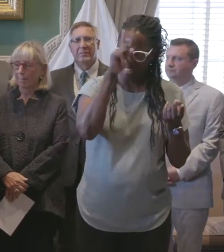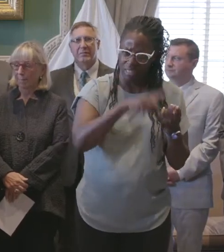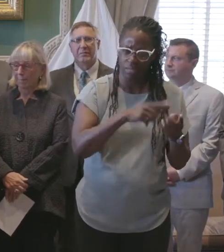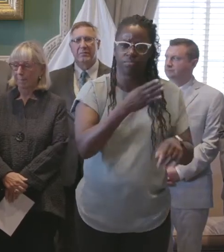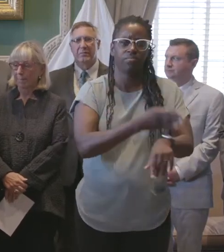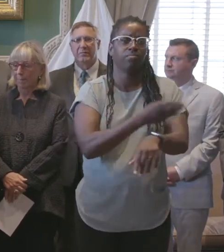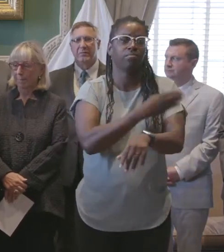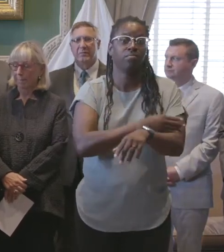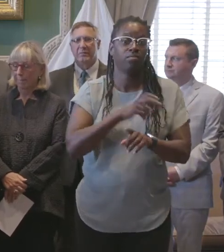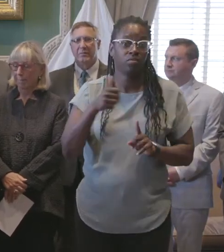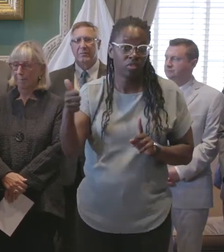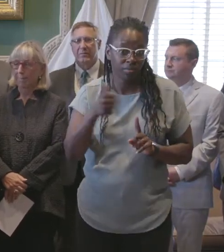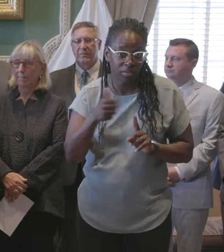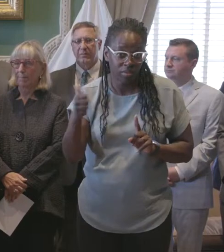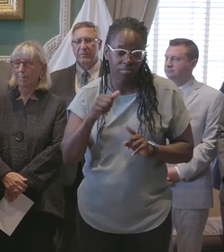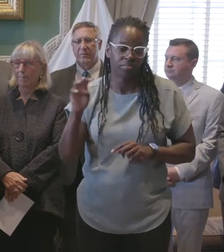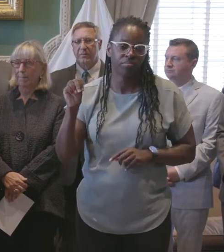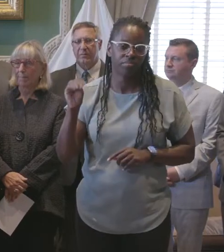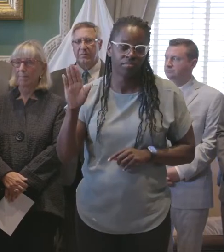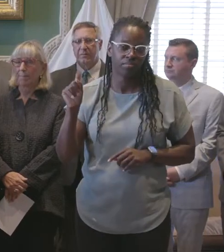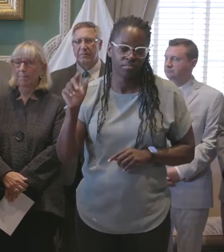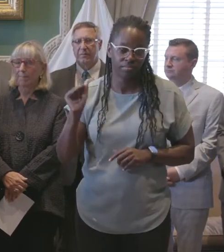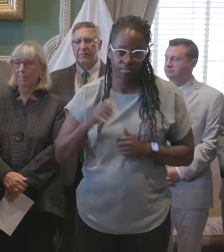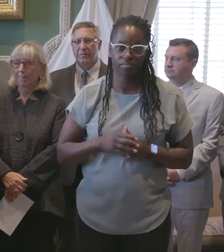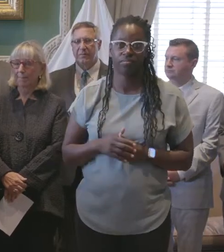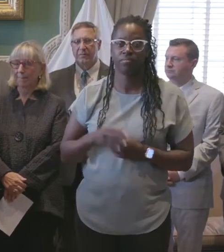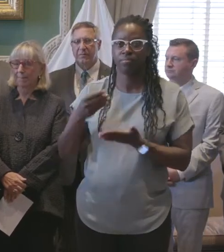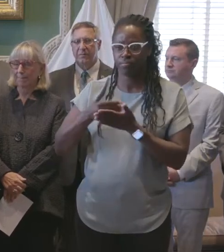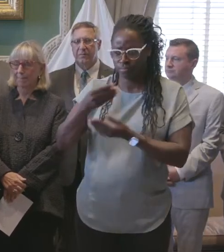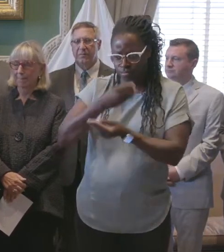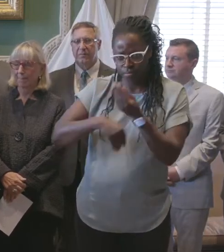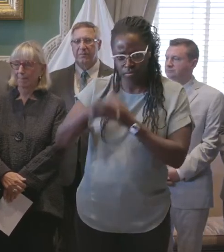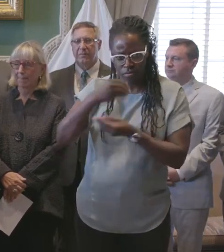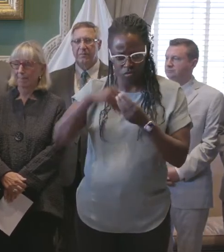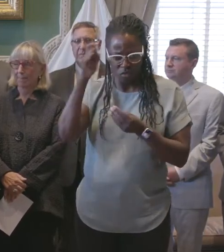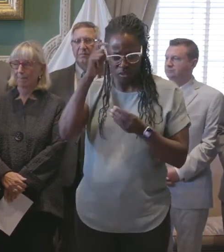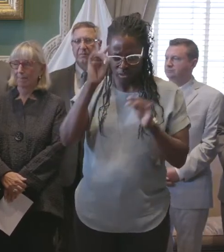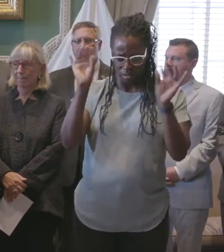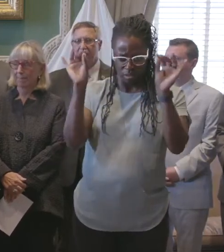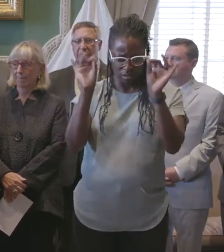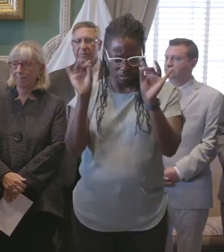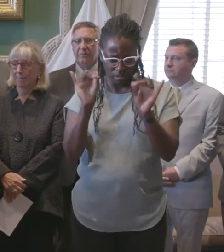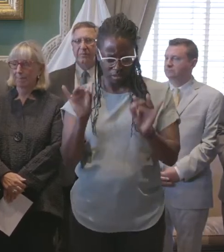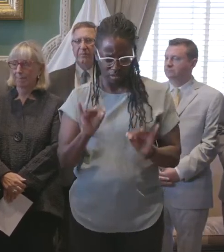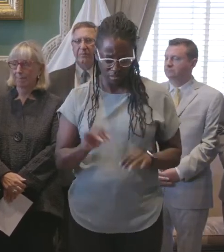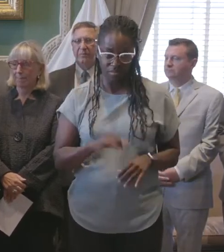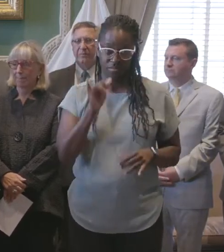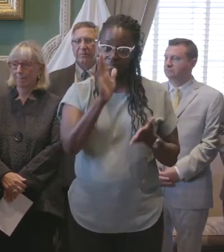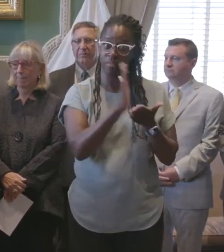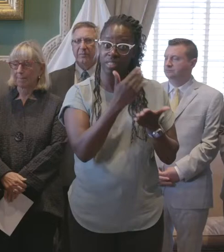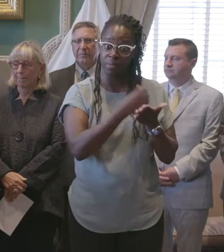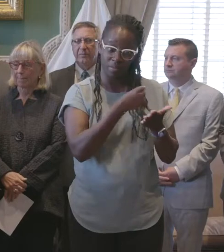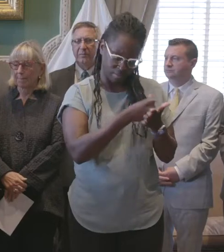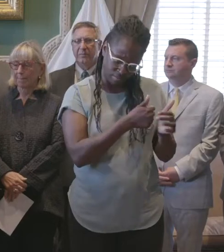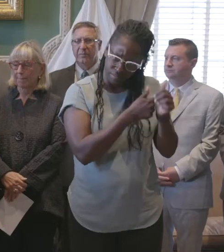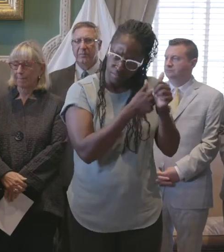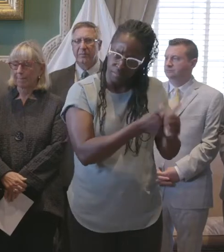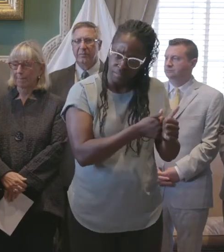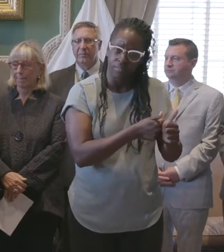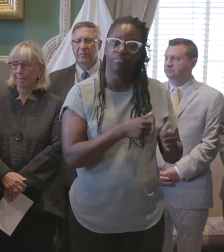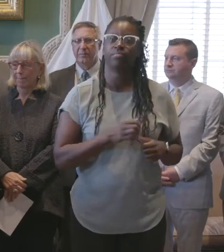all responsibly, fiscally responsibly, staying within our means and in line with the rate of inflation.